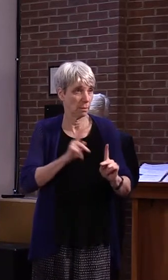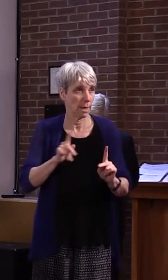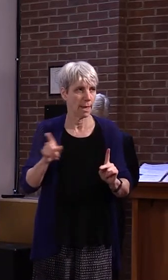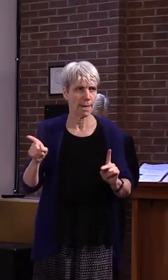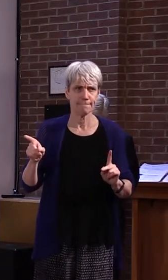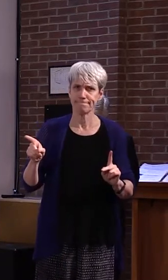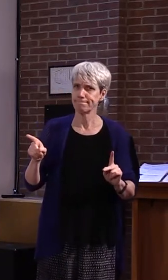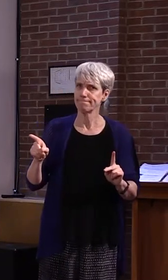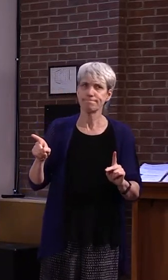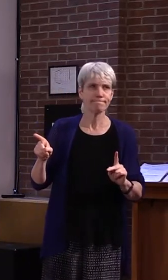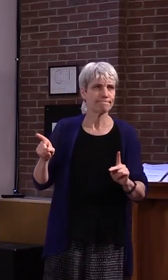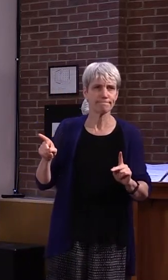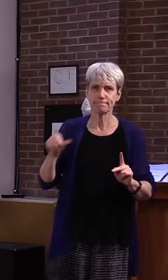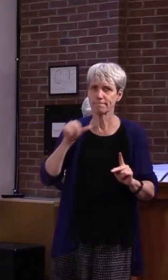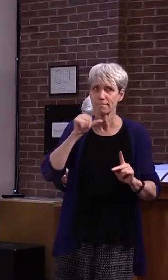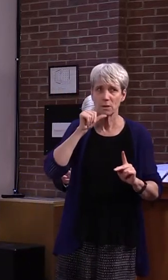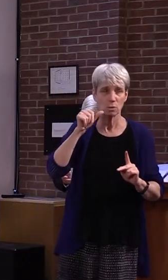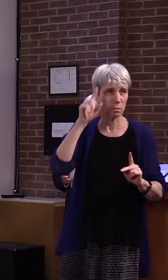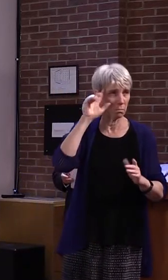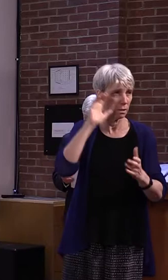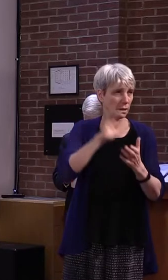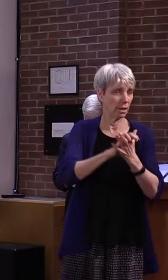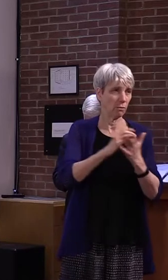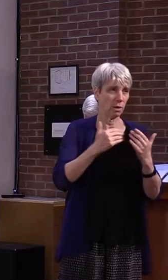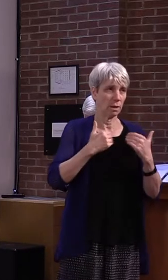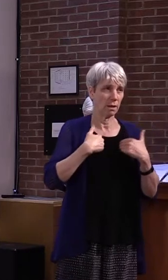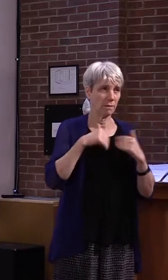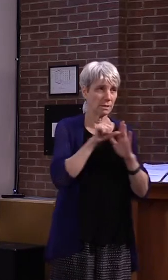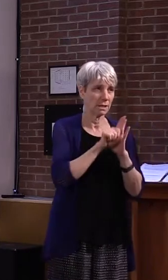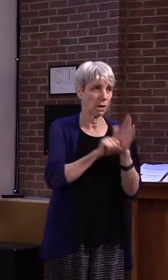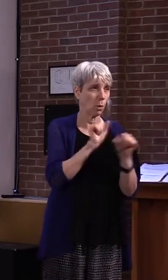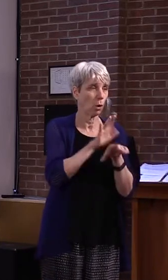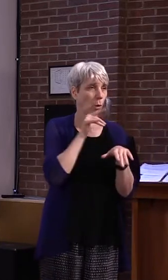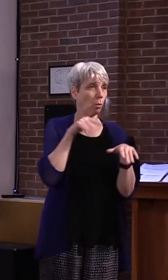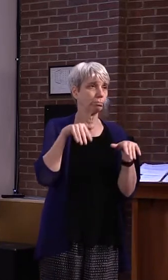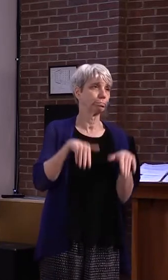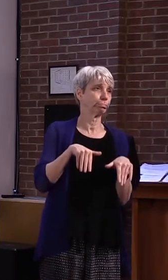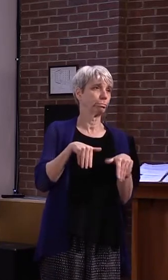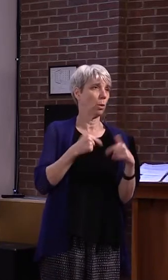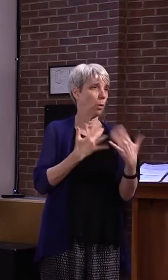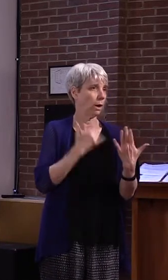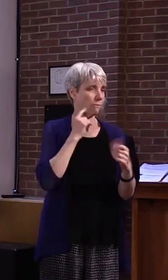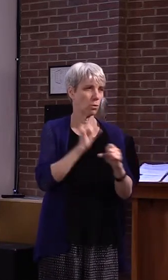I'm not aware of any who are not doing anything at this point.